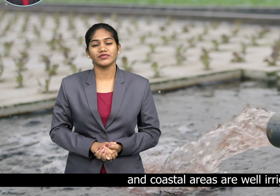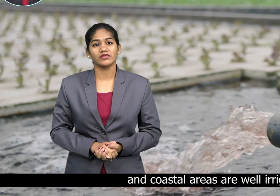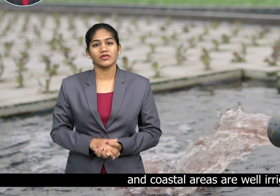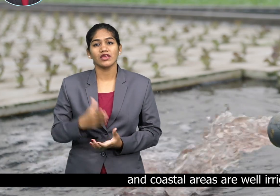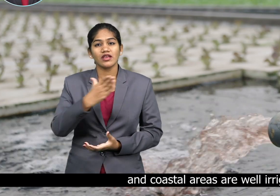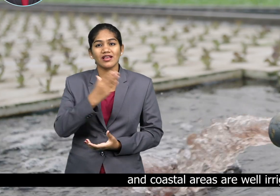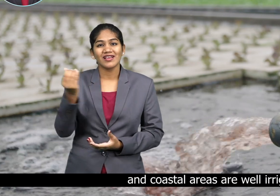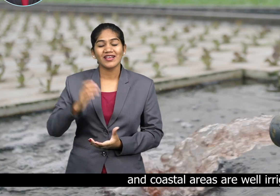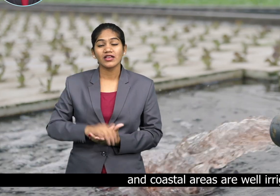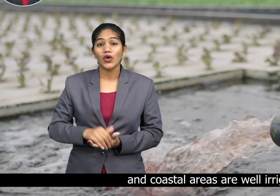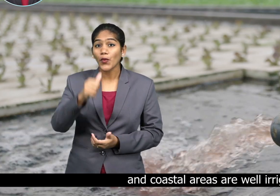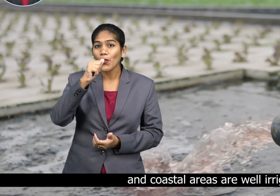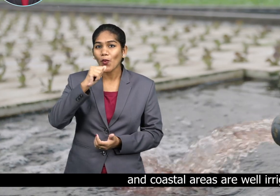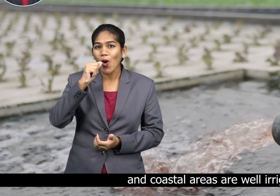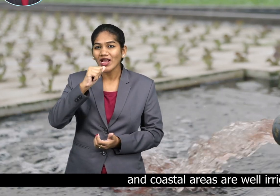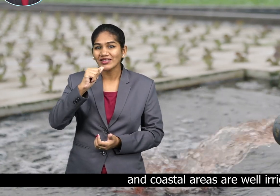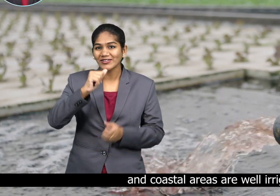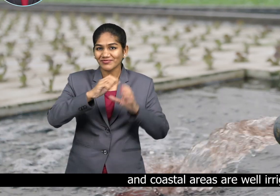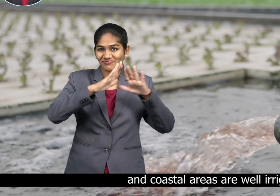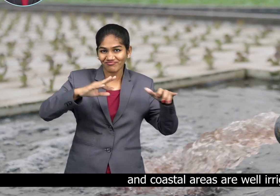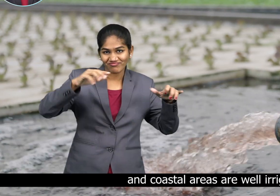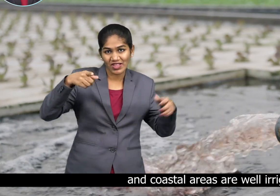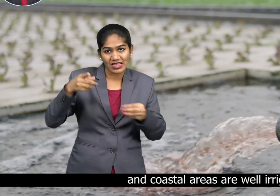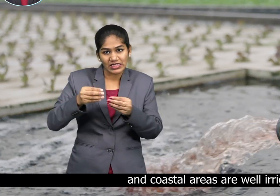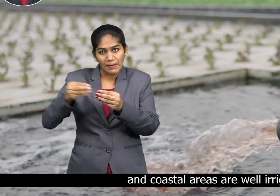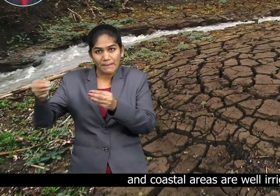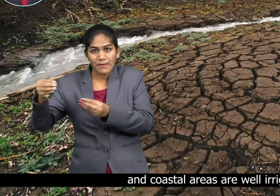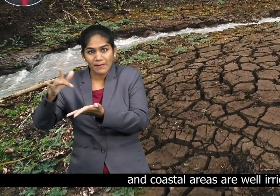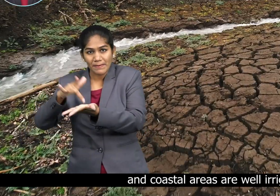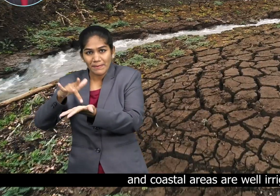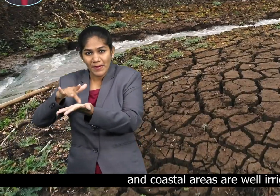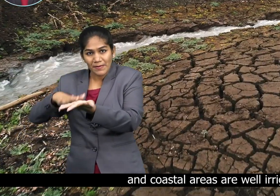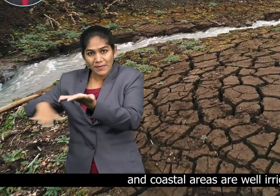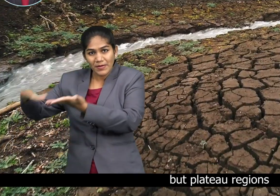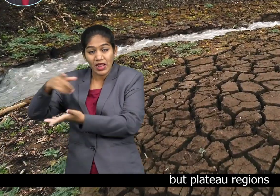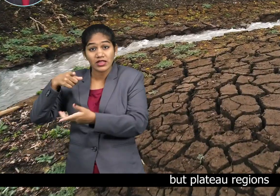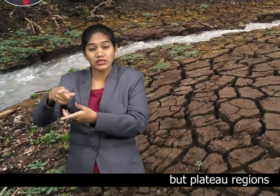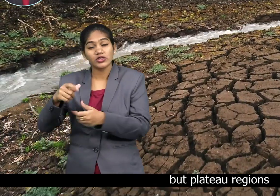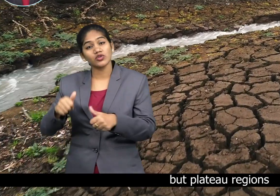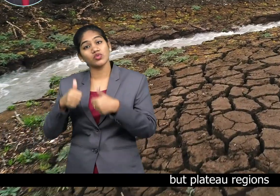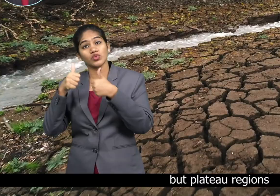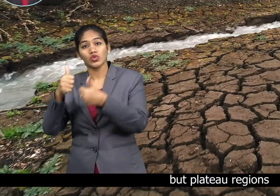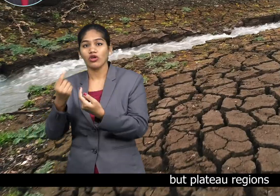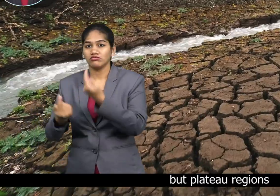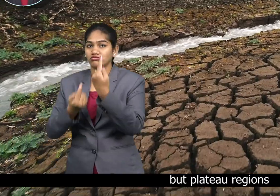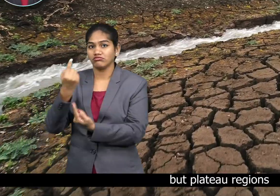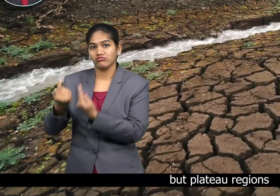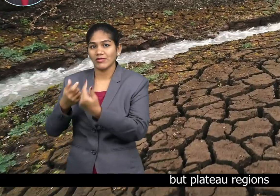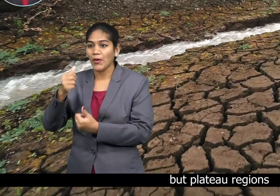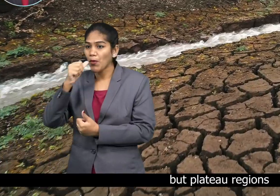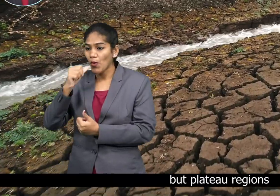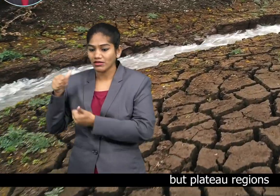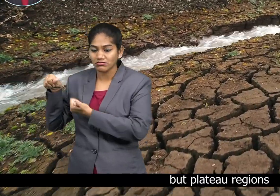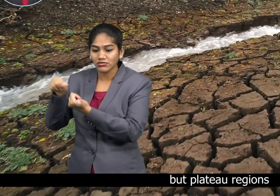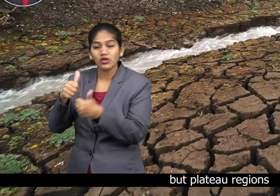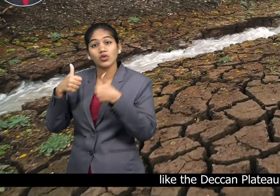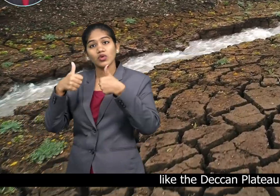and coastal areas are well irrigated, but plateau regions